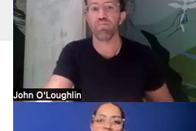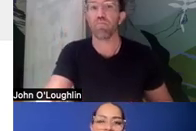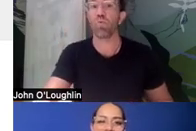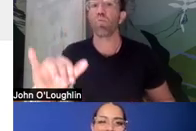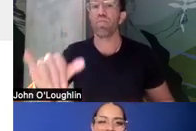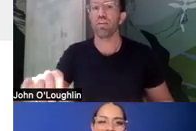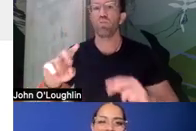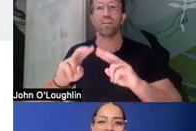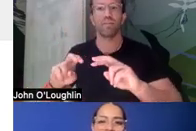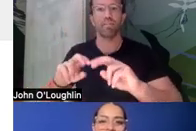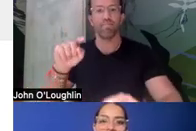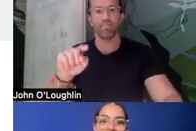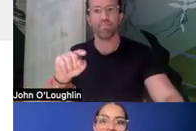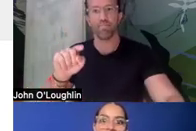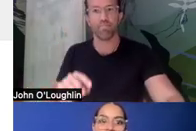should know about.